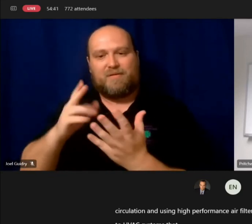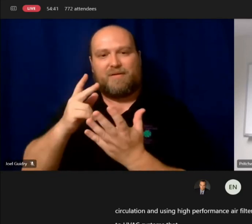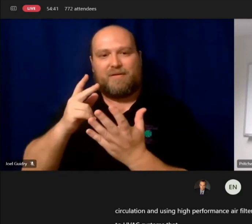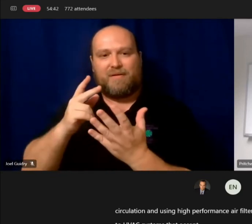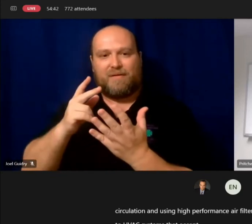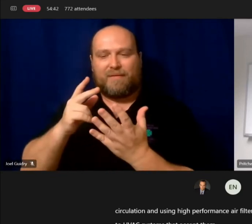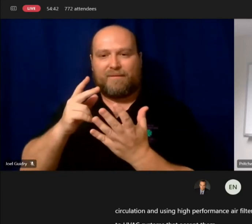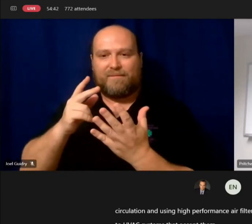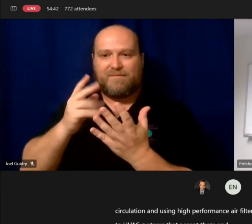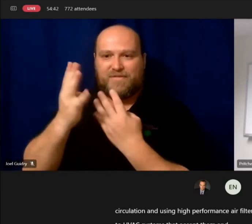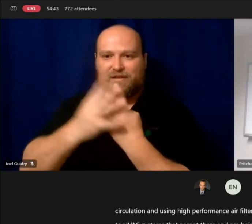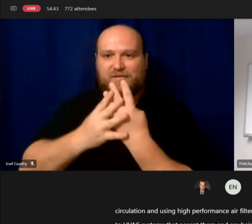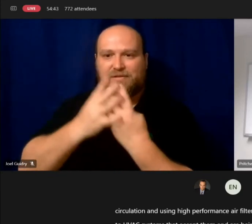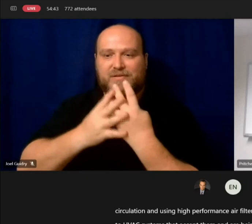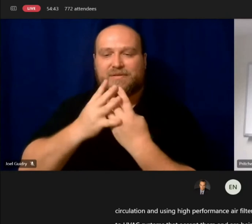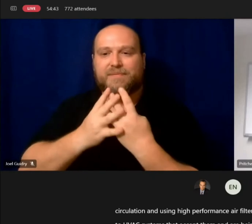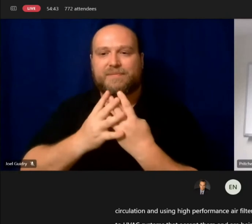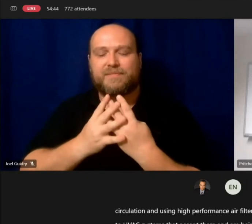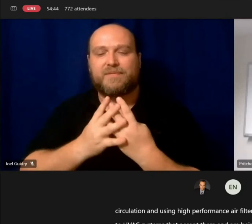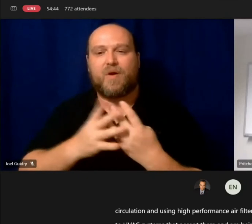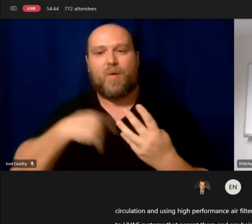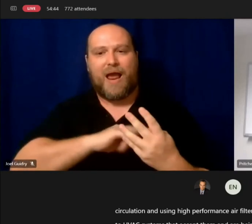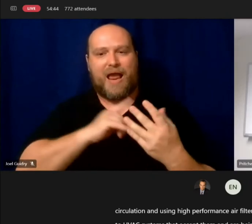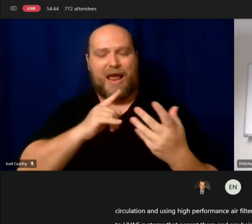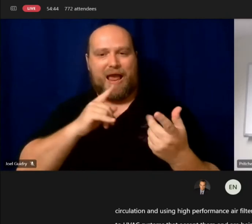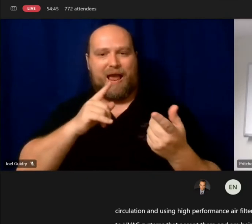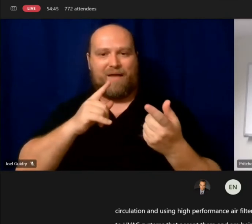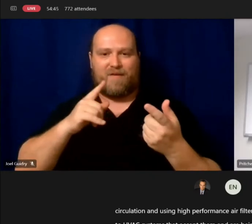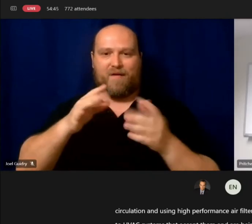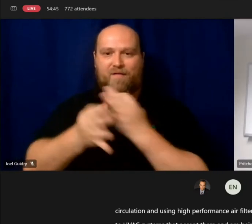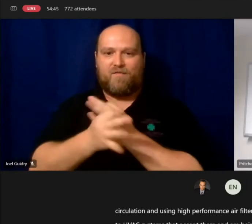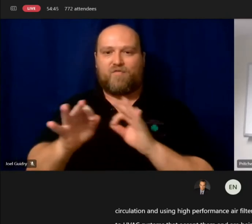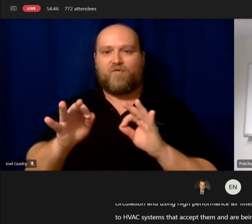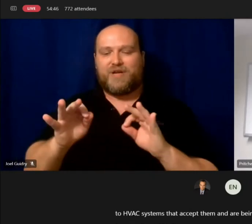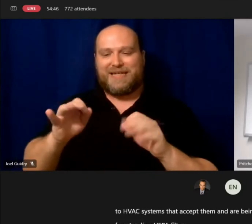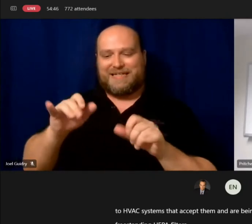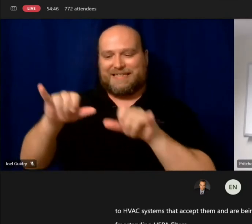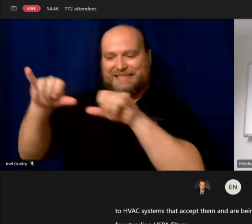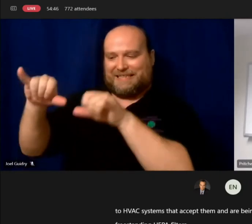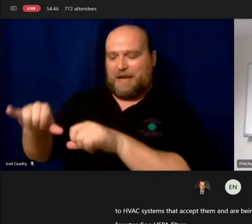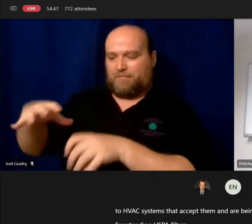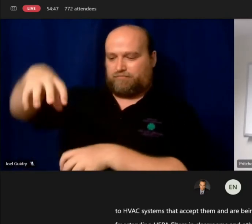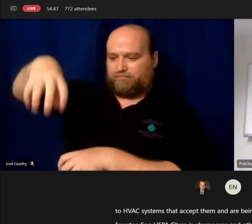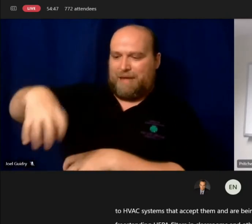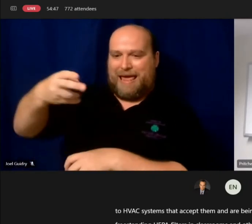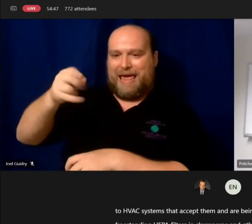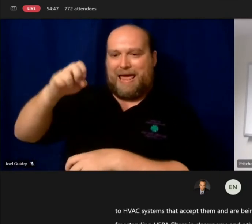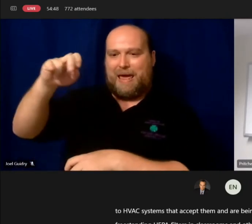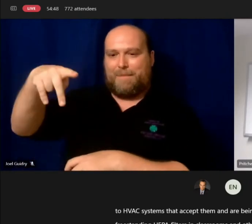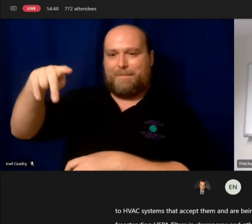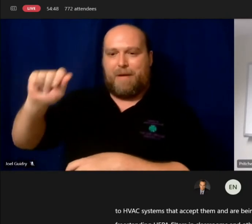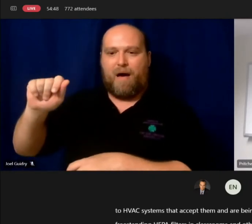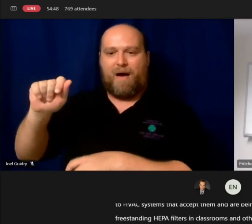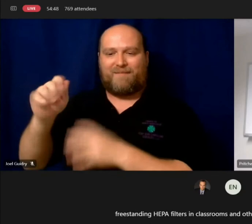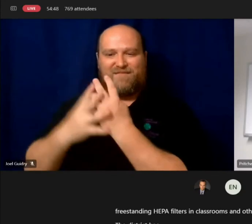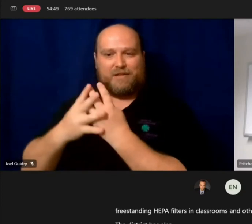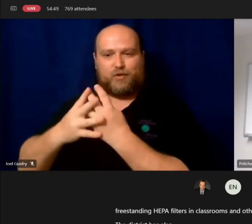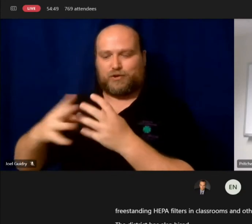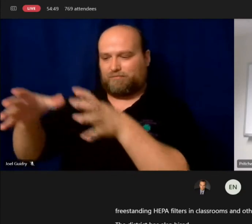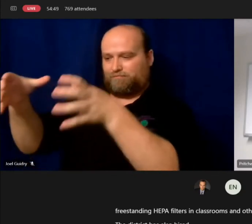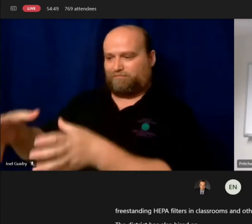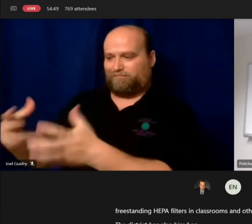supplemented with freestanding HEPA filters in classrooms and other spaces. The district has also hired an external firm